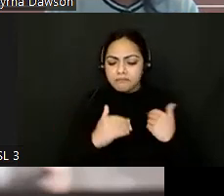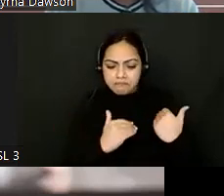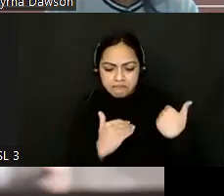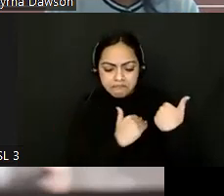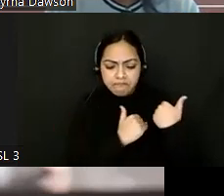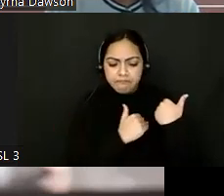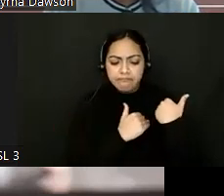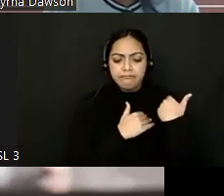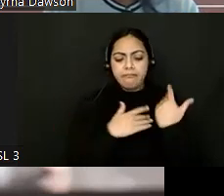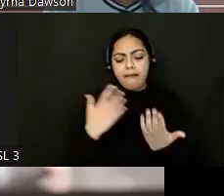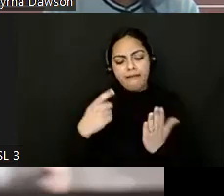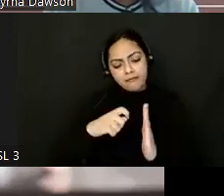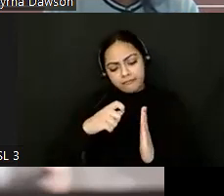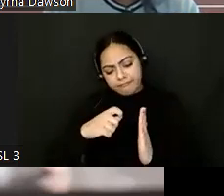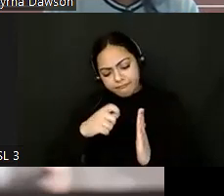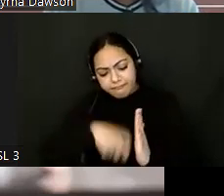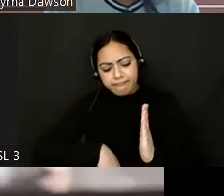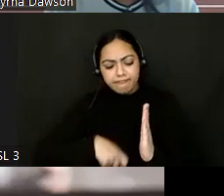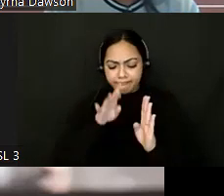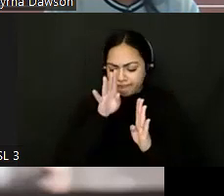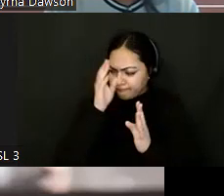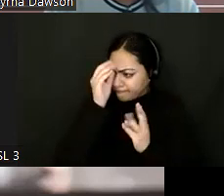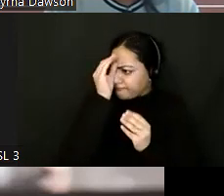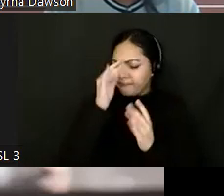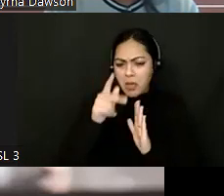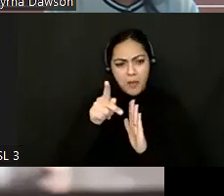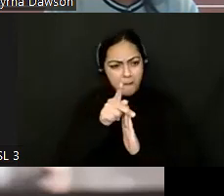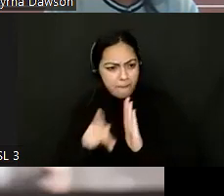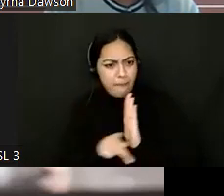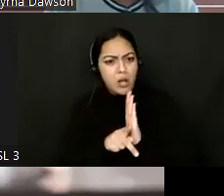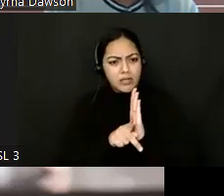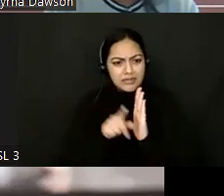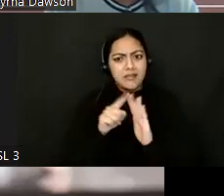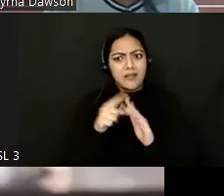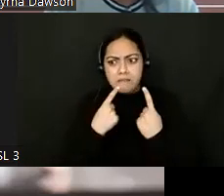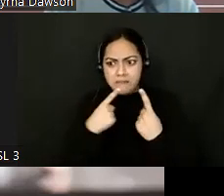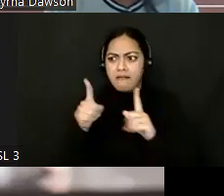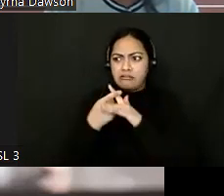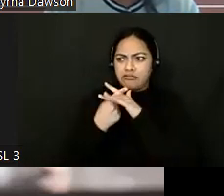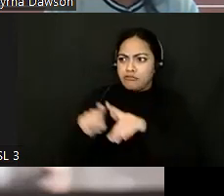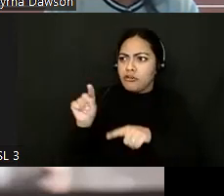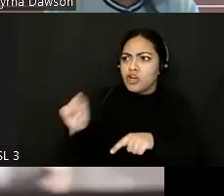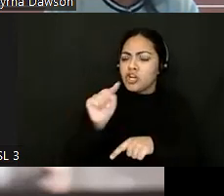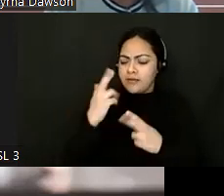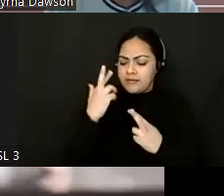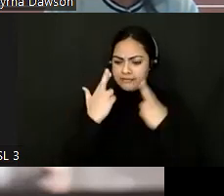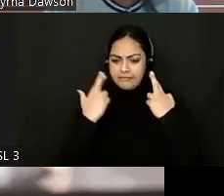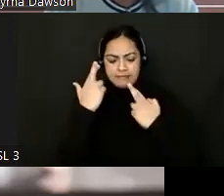policy finally began to recognize the seriousness of femicide and the need for a